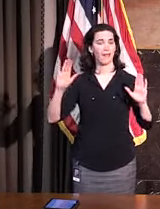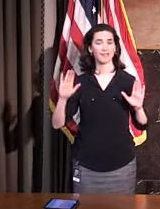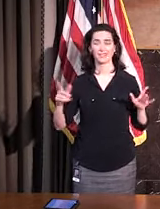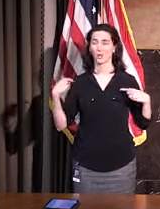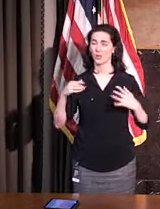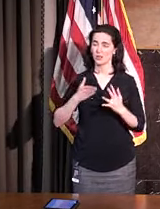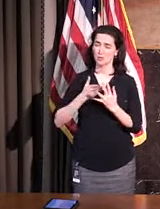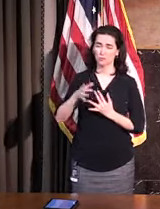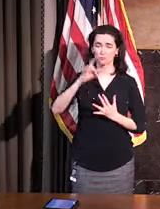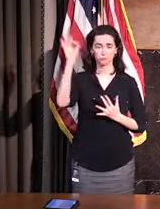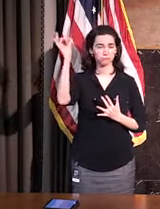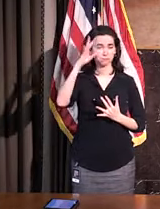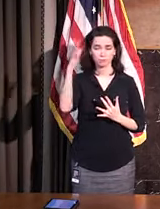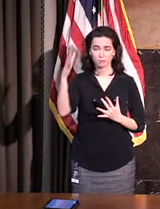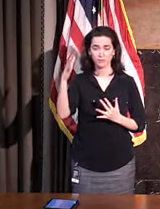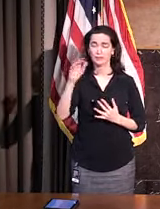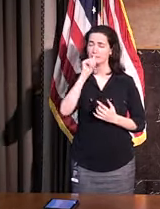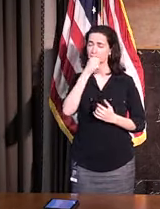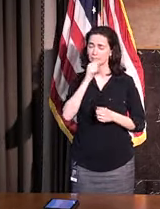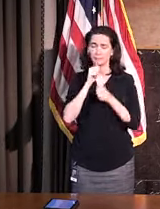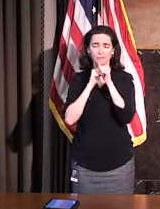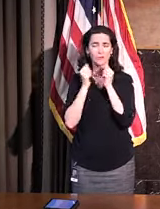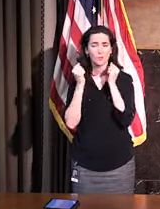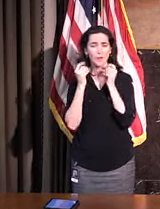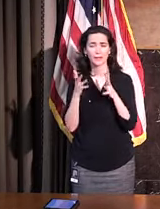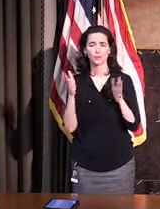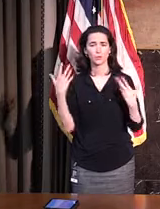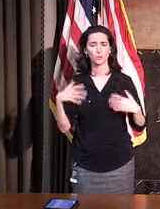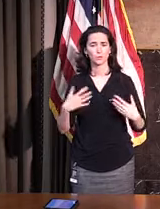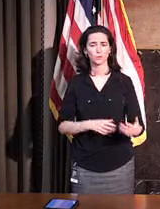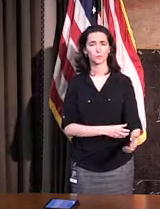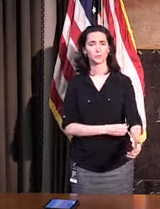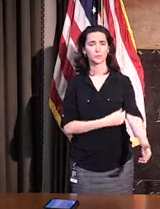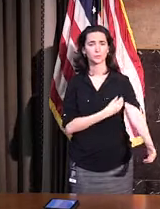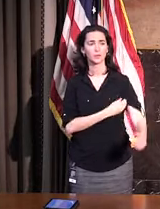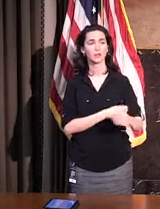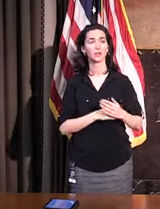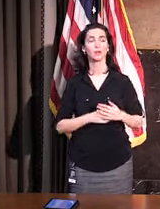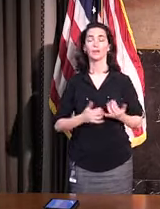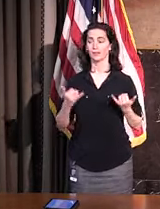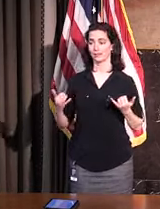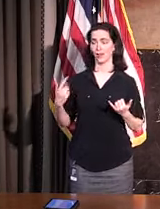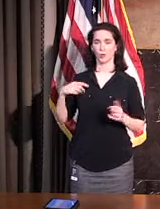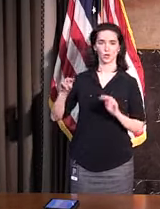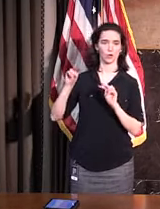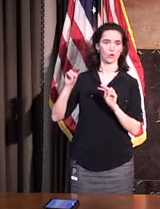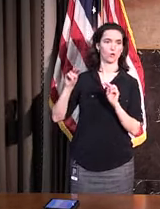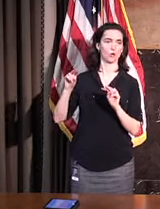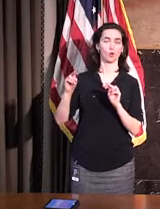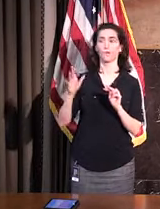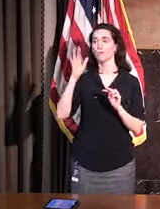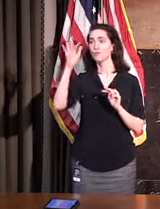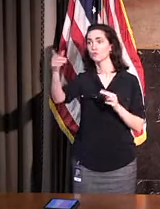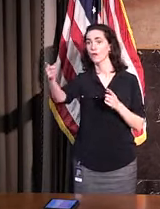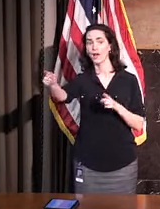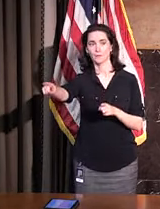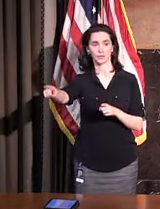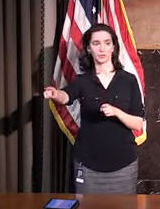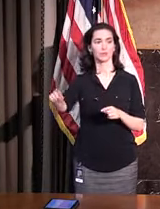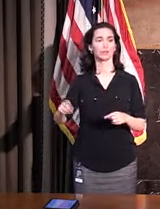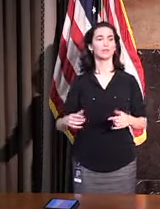through in the past 12 months and what we've endured, and to look forward of what's coming ahead. I want to